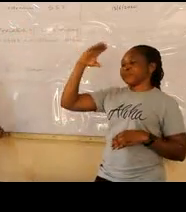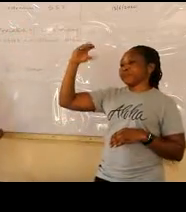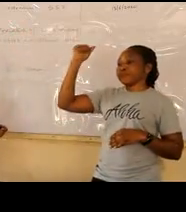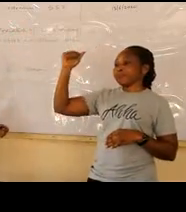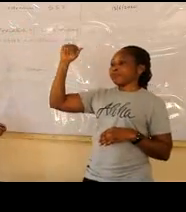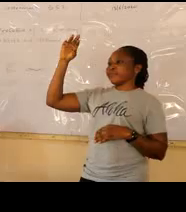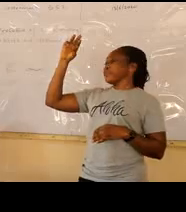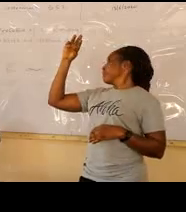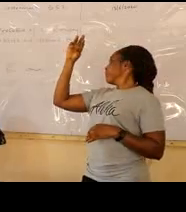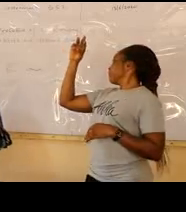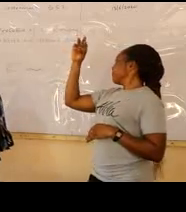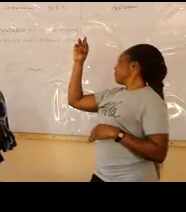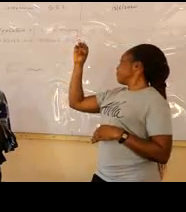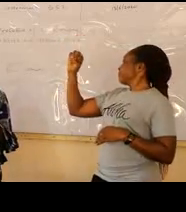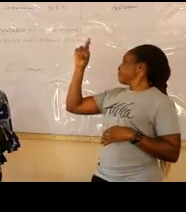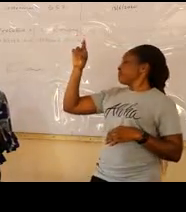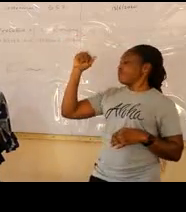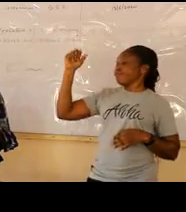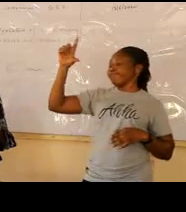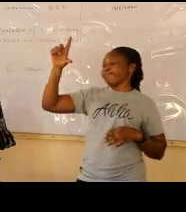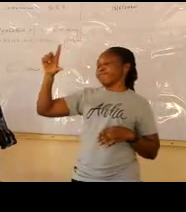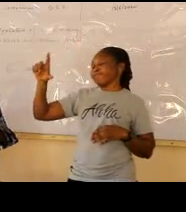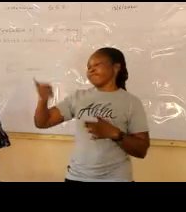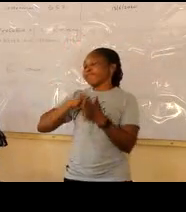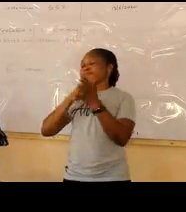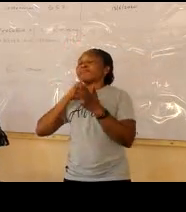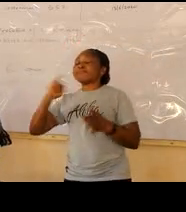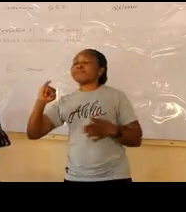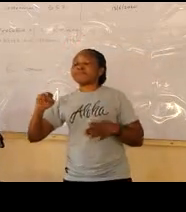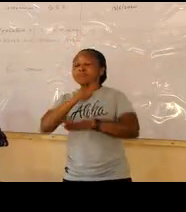And it is established in the section 4 of the